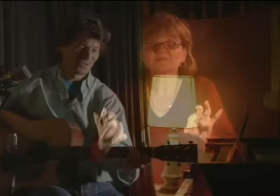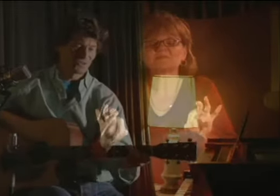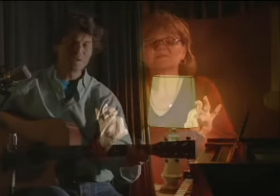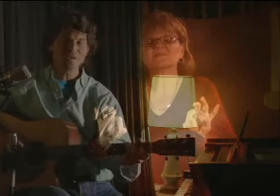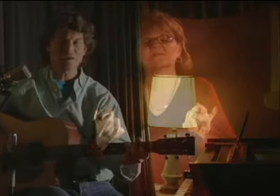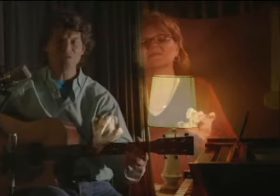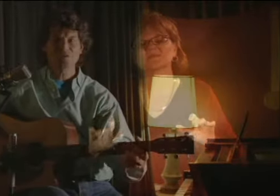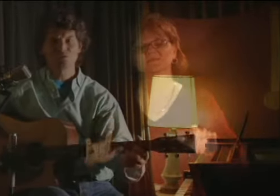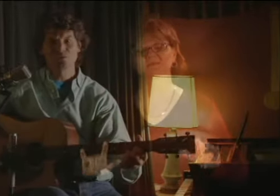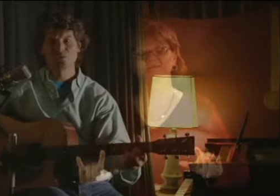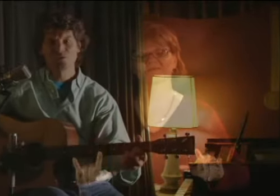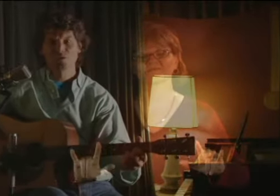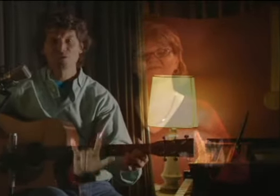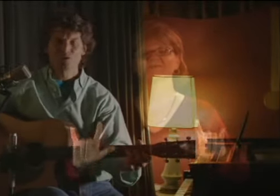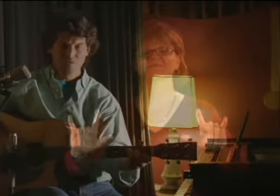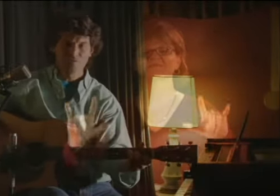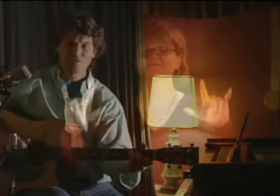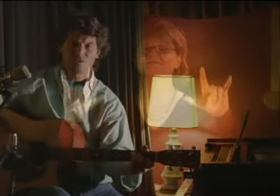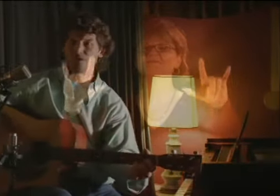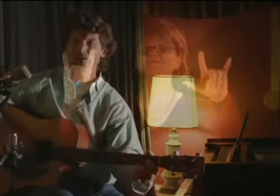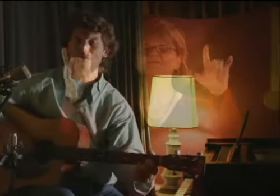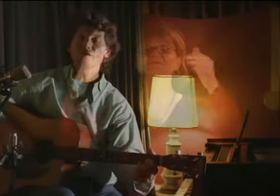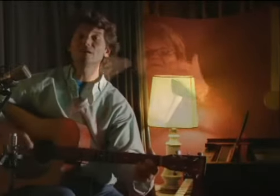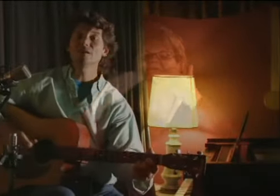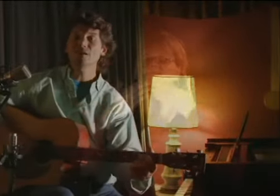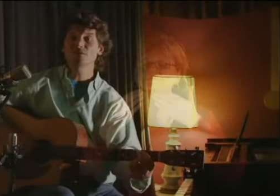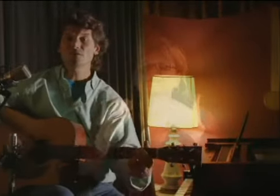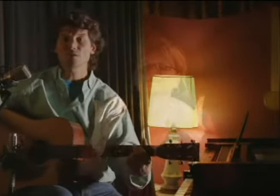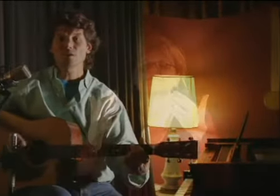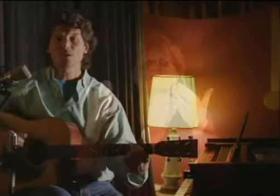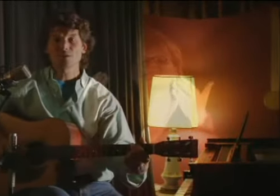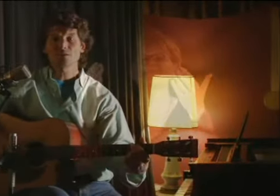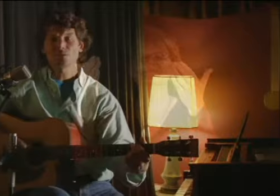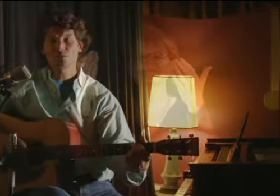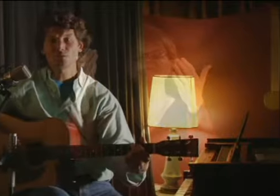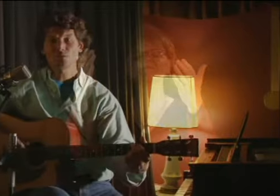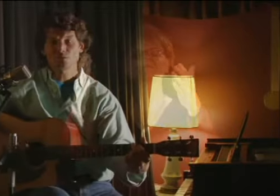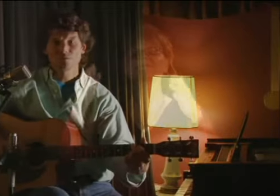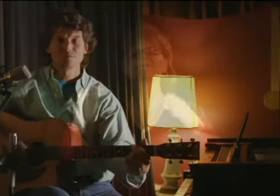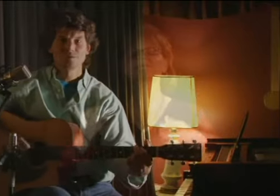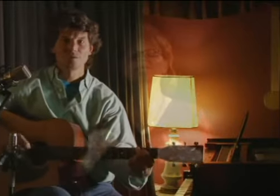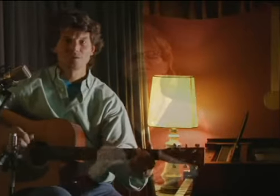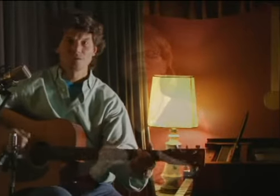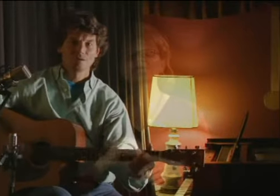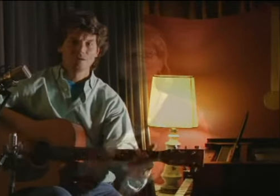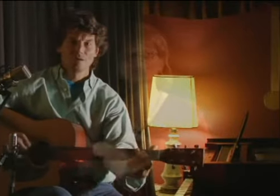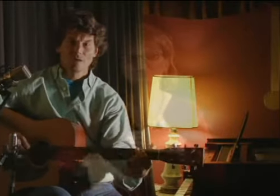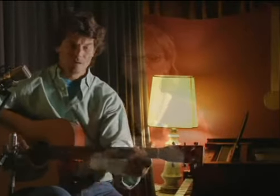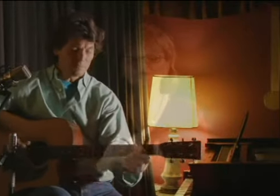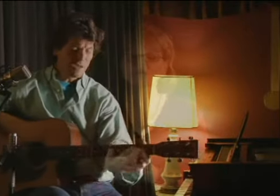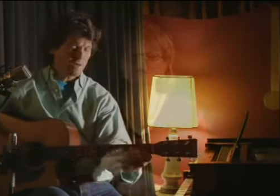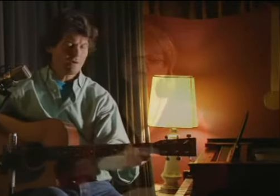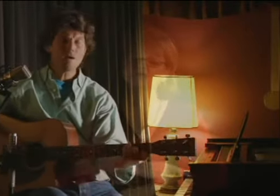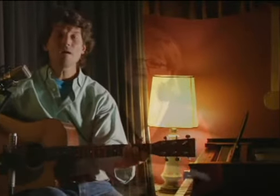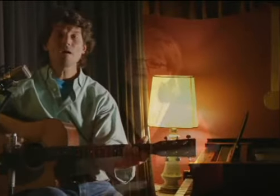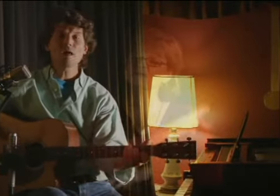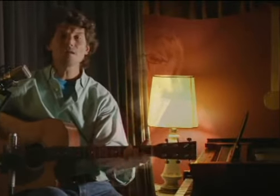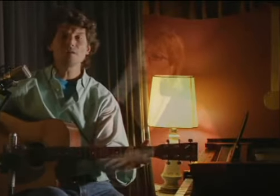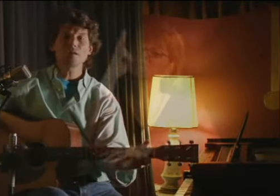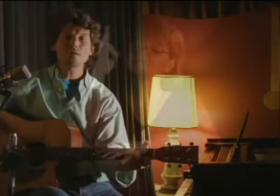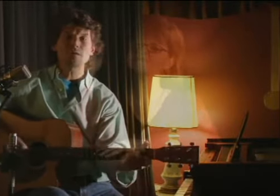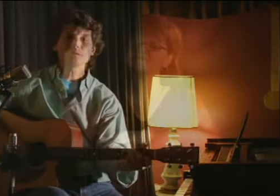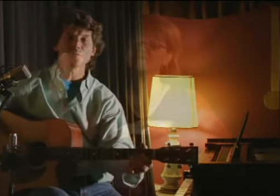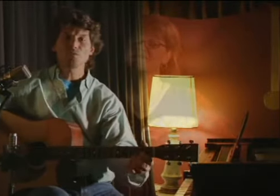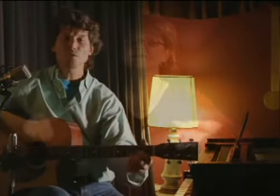peace is what I choose. Infinite love and gratitude. Now may all